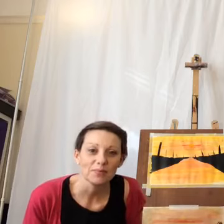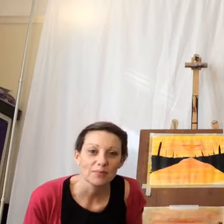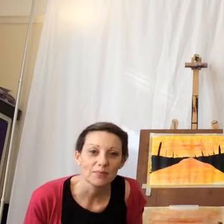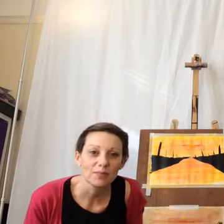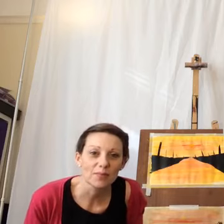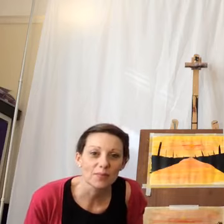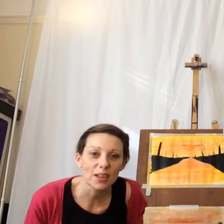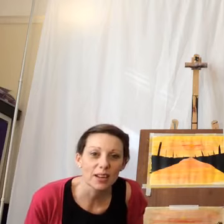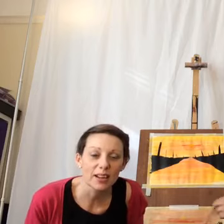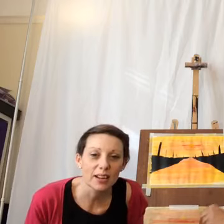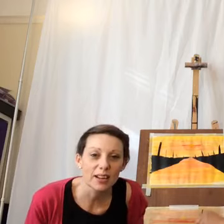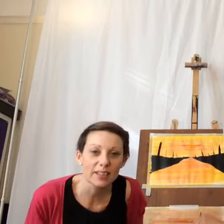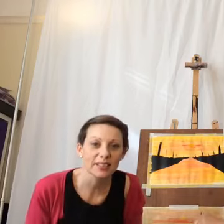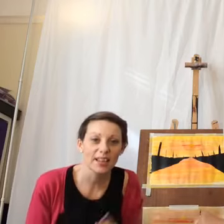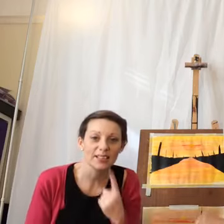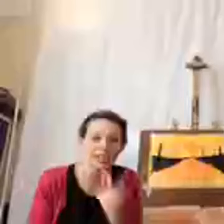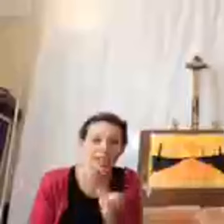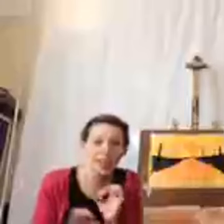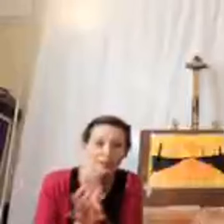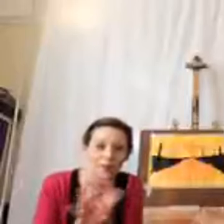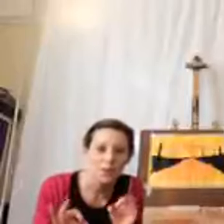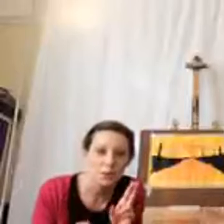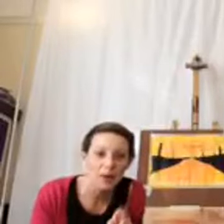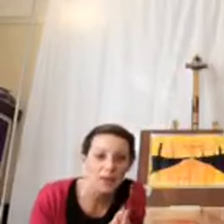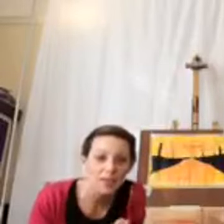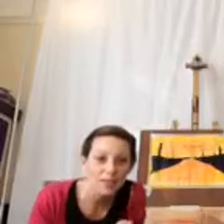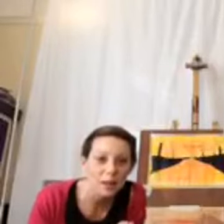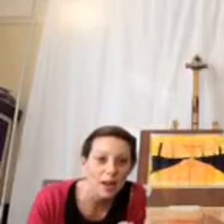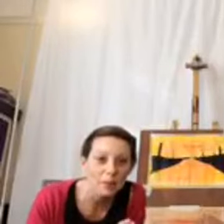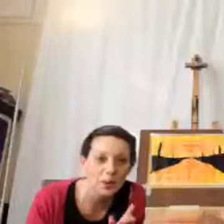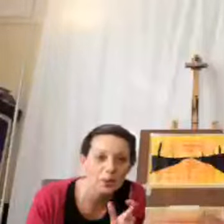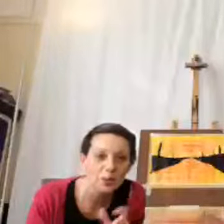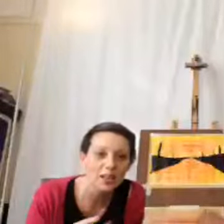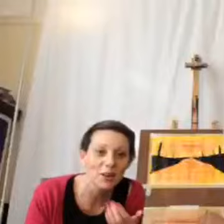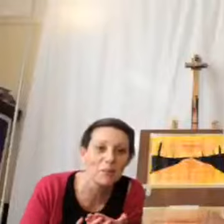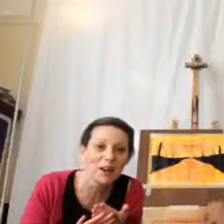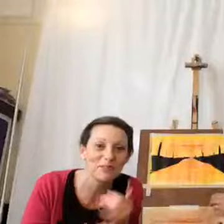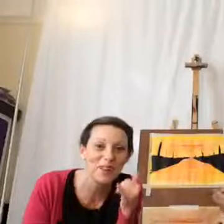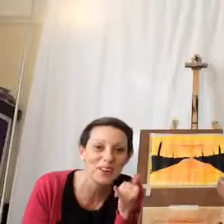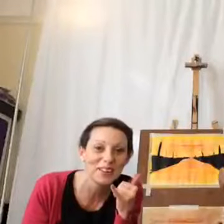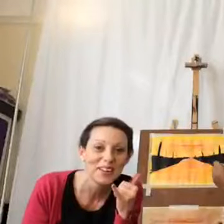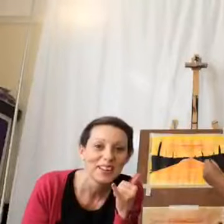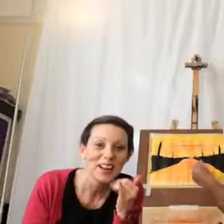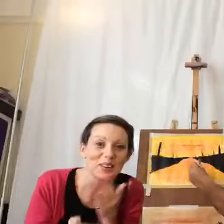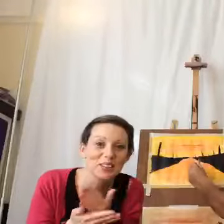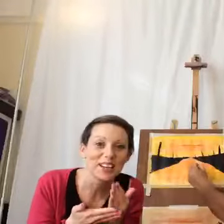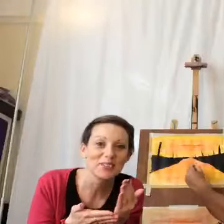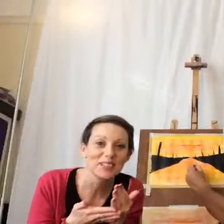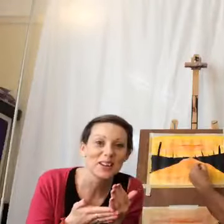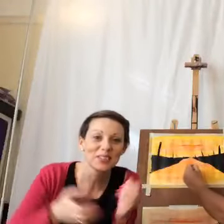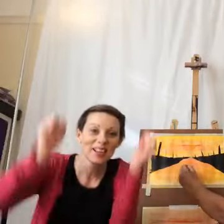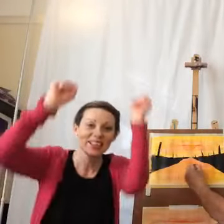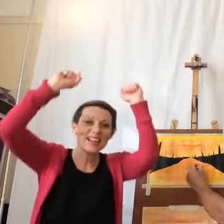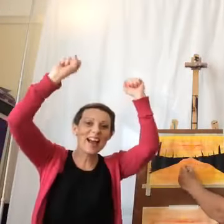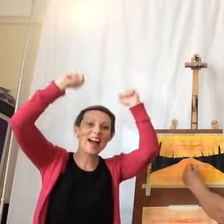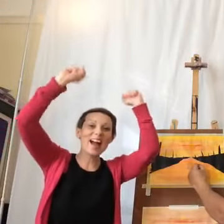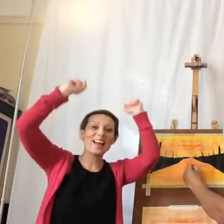Right. Alright, Claire Lane says, I have no paint, but I'm doing it on my phone and I'll share the